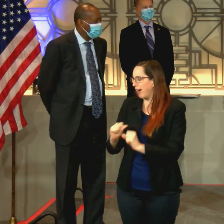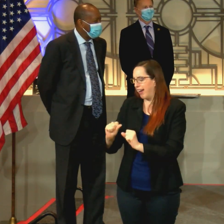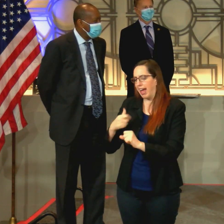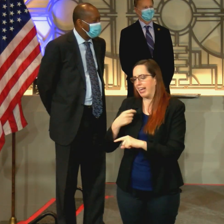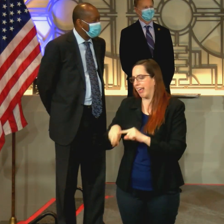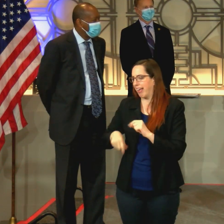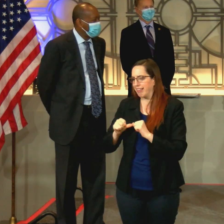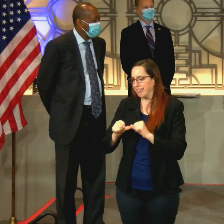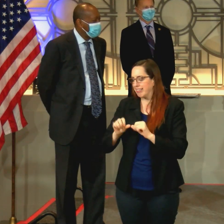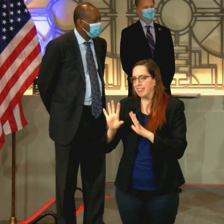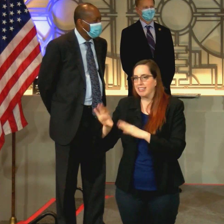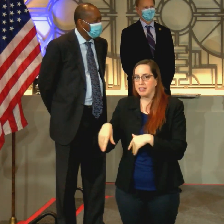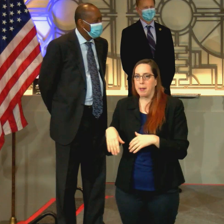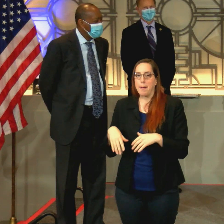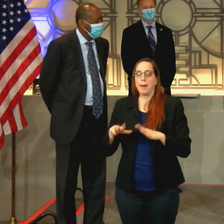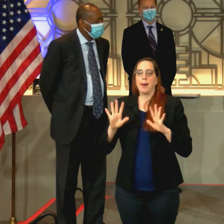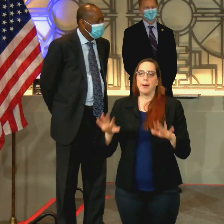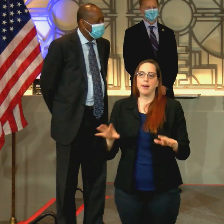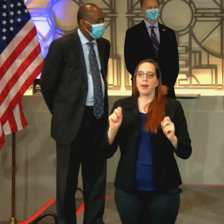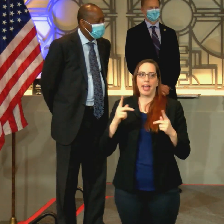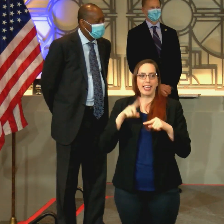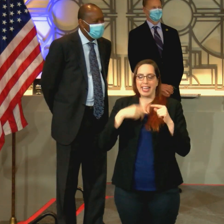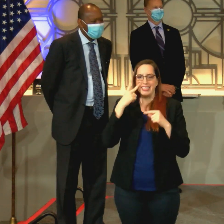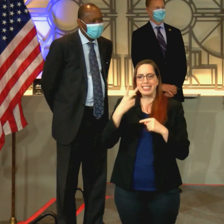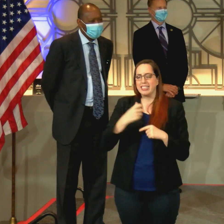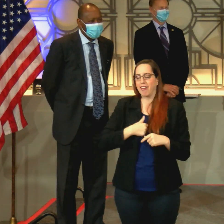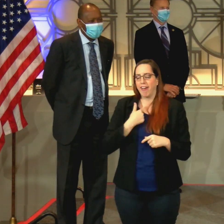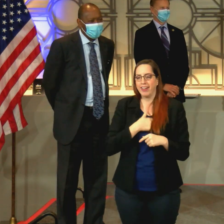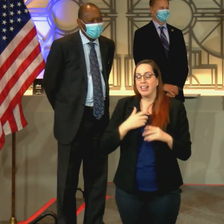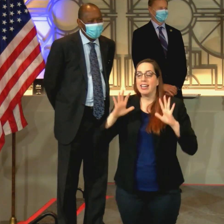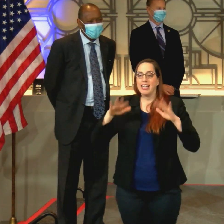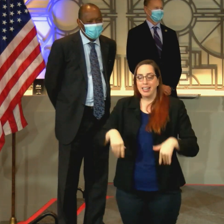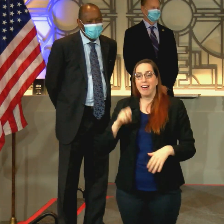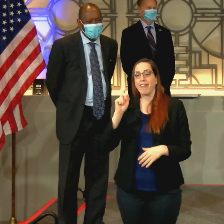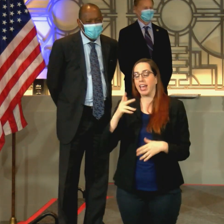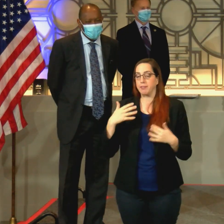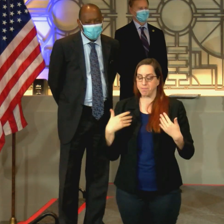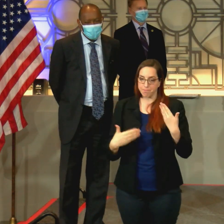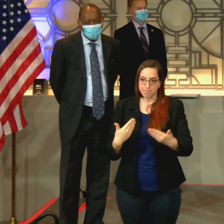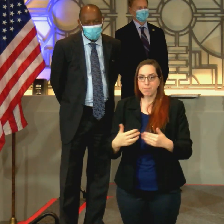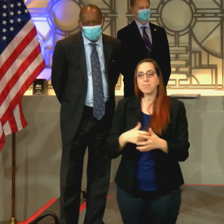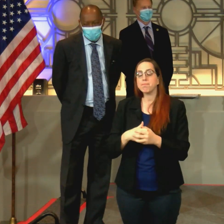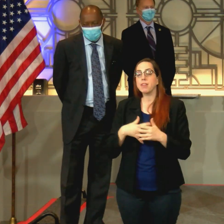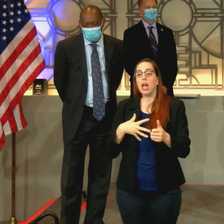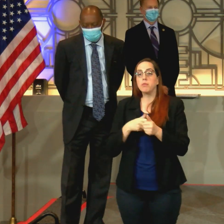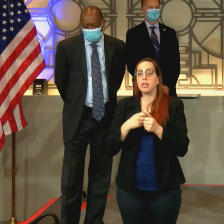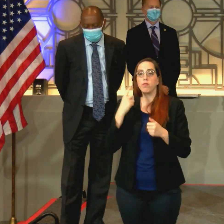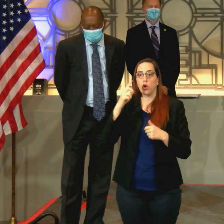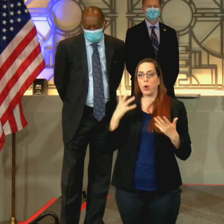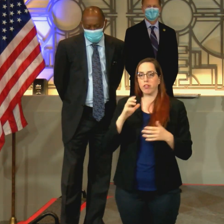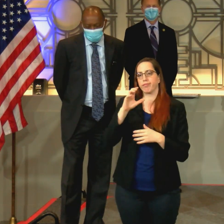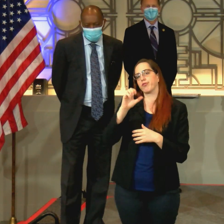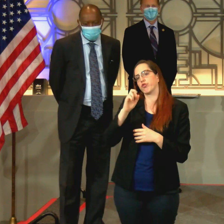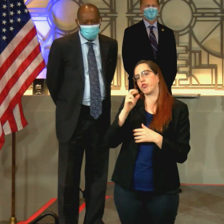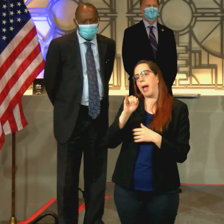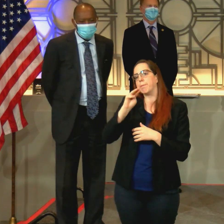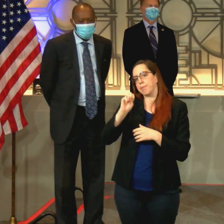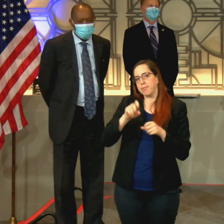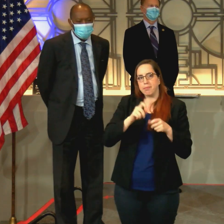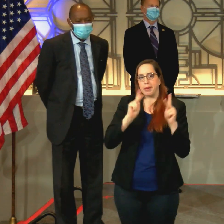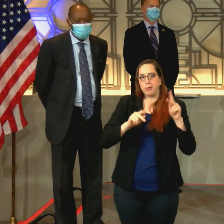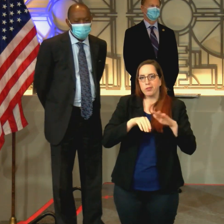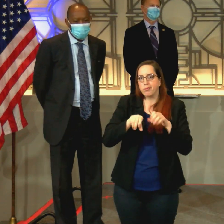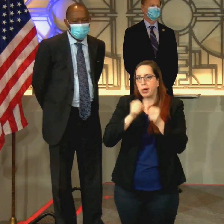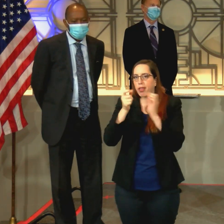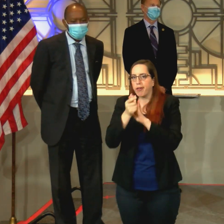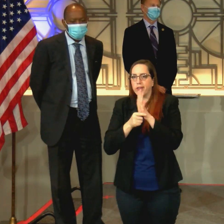it. Oh, here we go. I can't see, sorry. Okay, here we go. Let me give you an update on crime as it